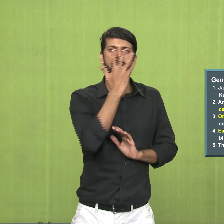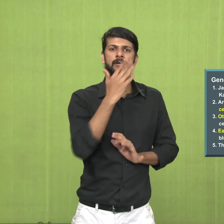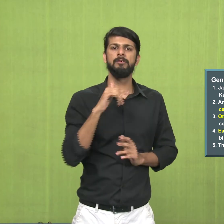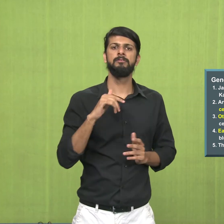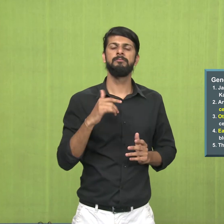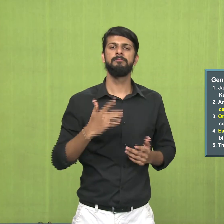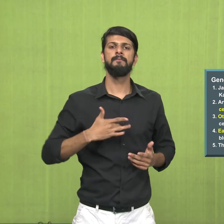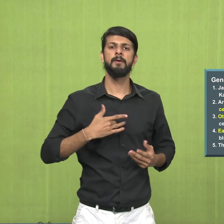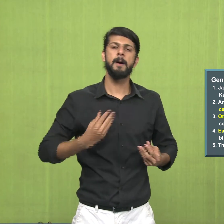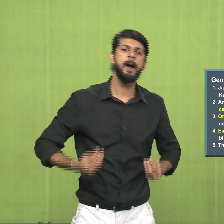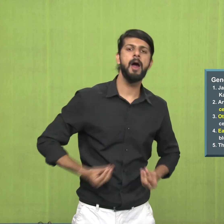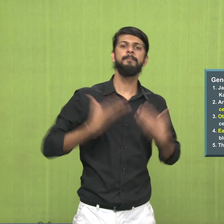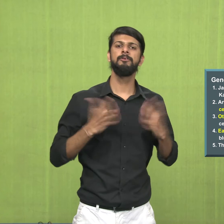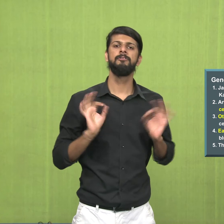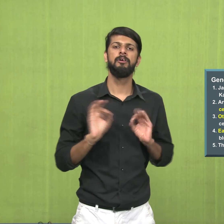is grim,